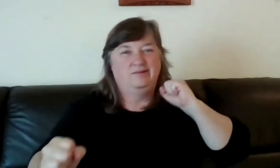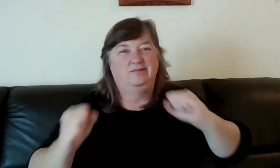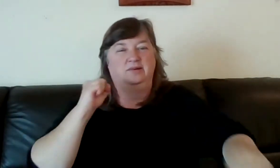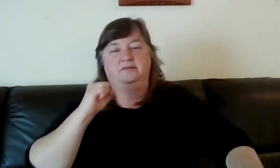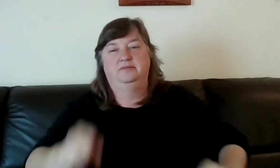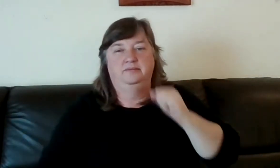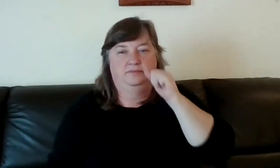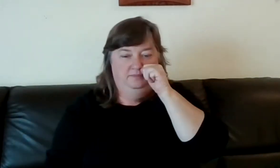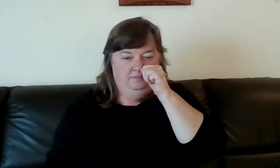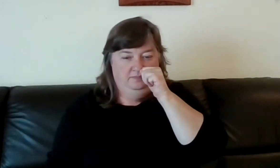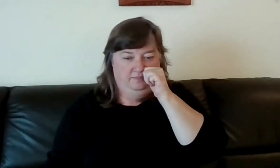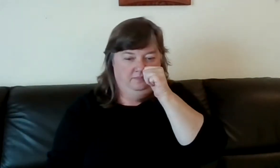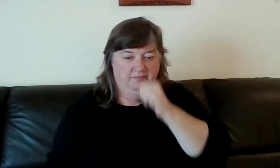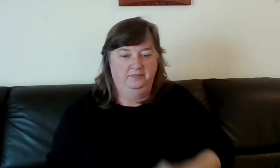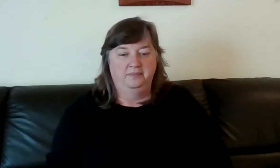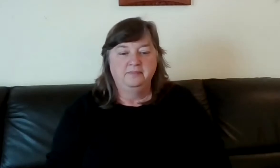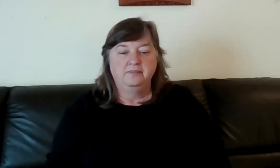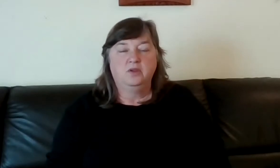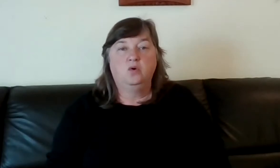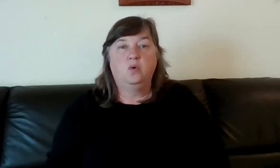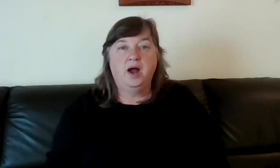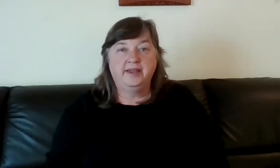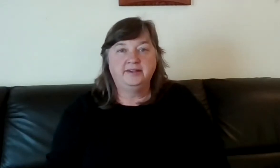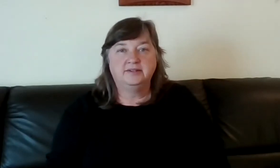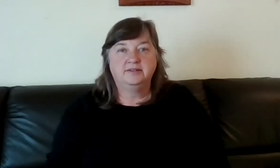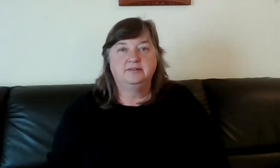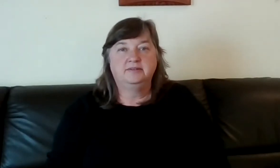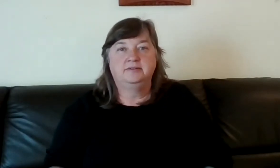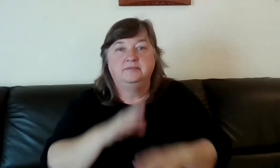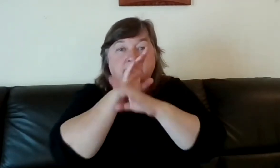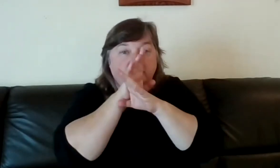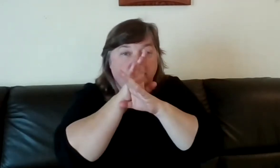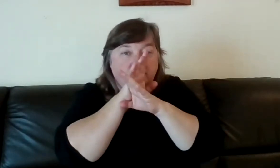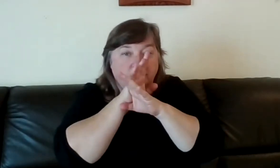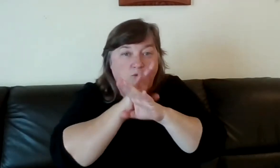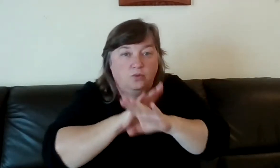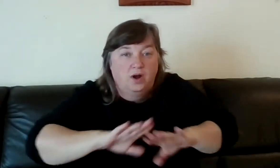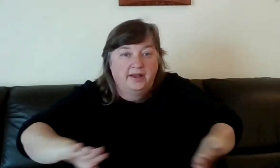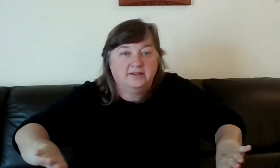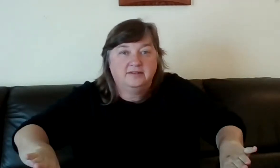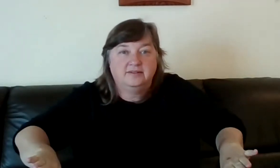Loud. Quiet.